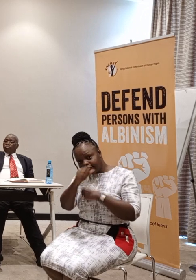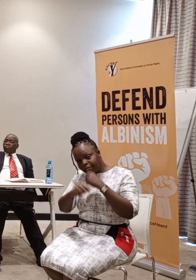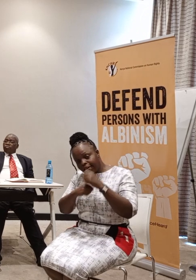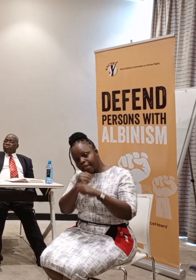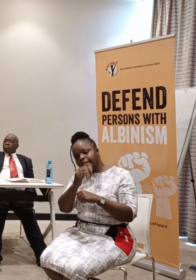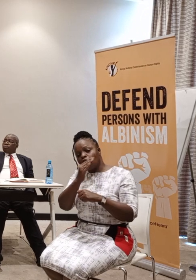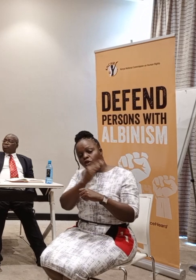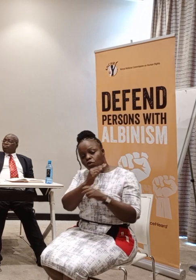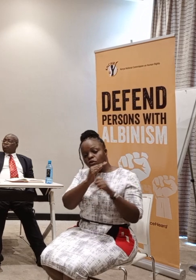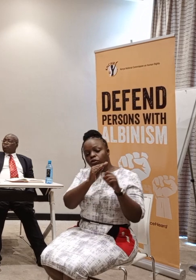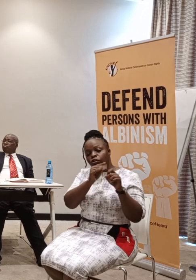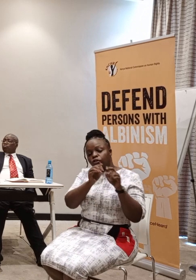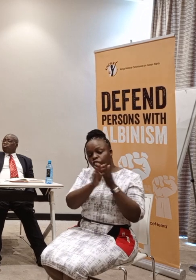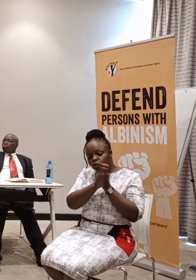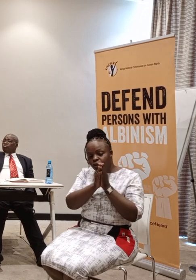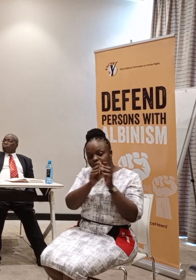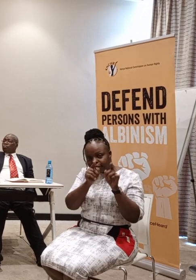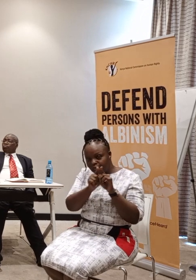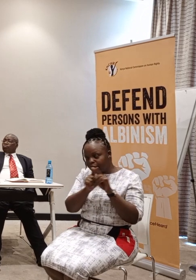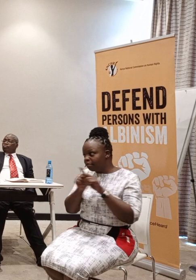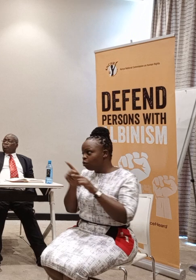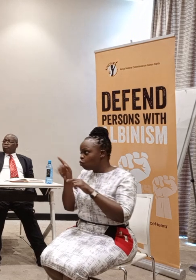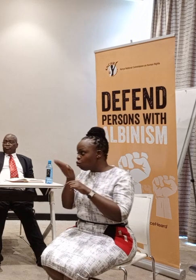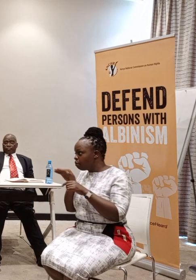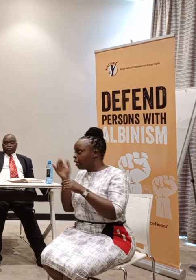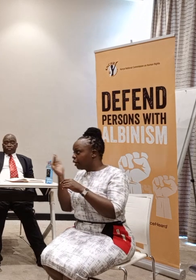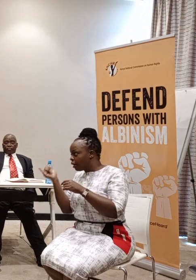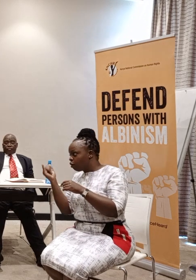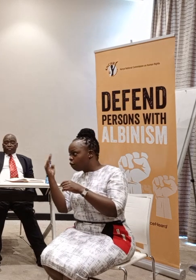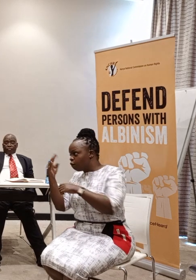Nothing has changed, and we have a lot of work to do.